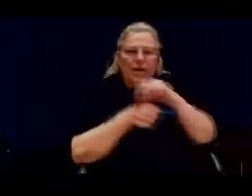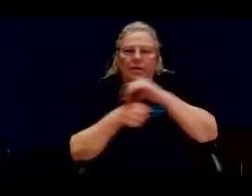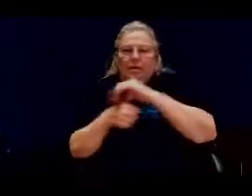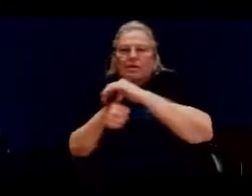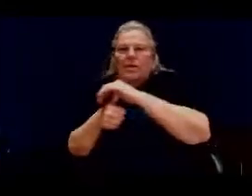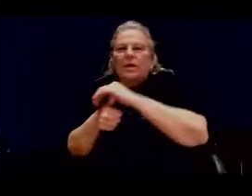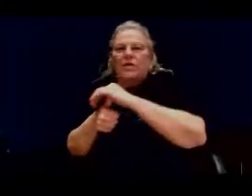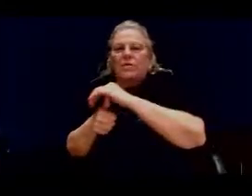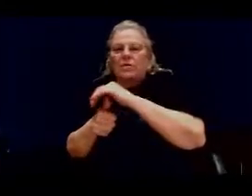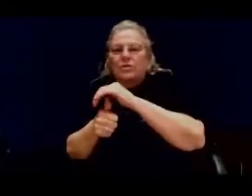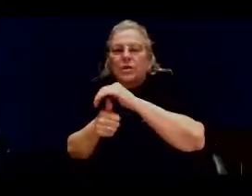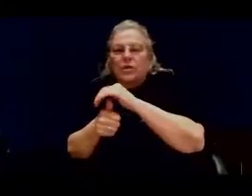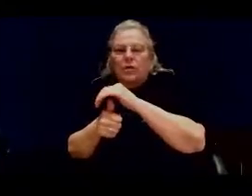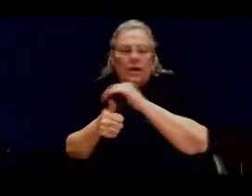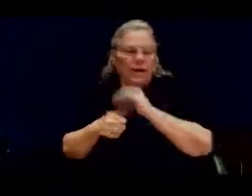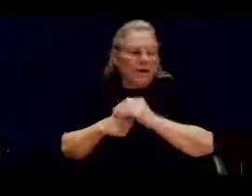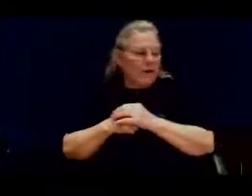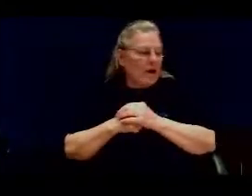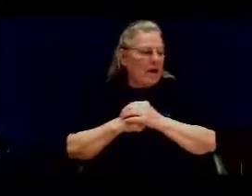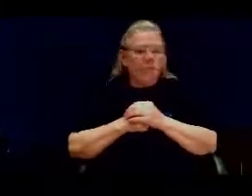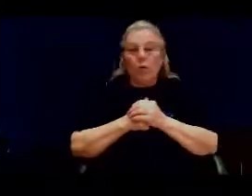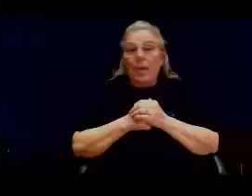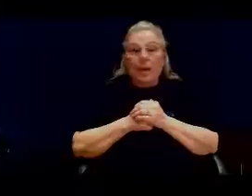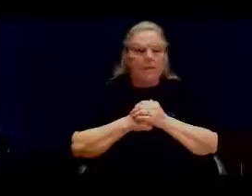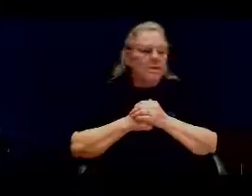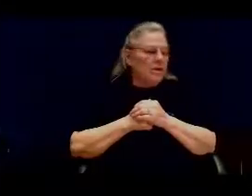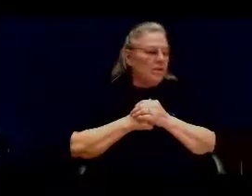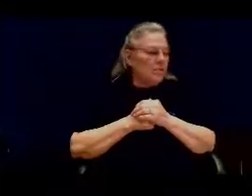Hiding like you're securing it in the cave where nobody can see you.